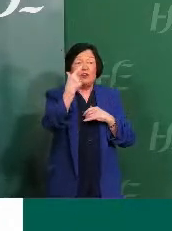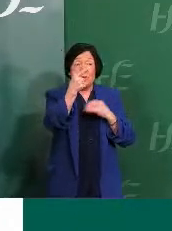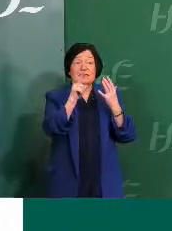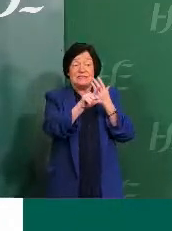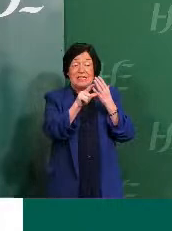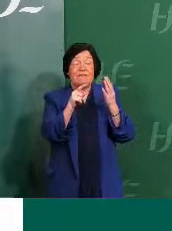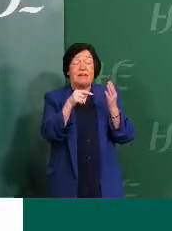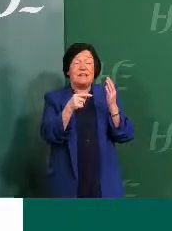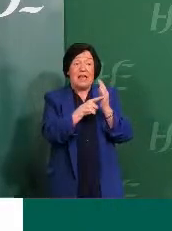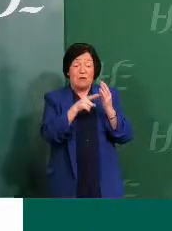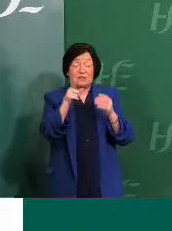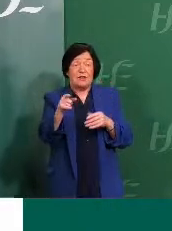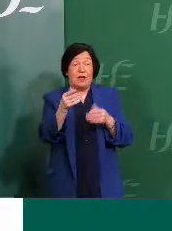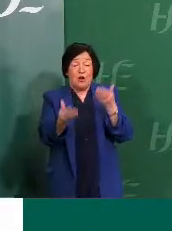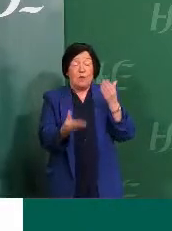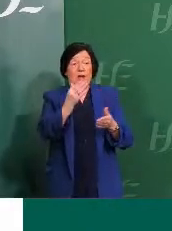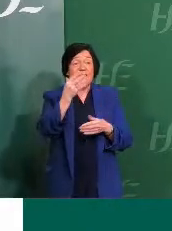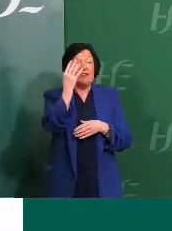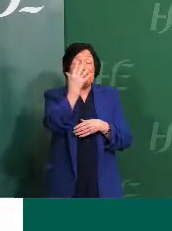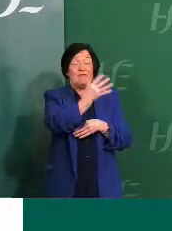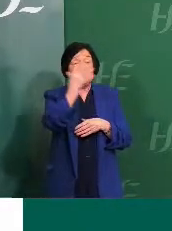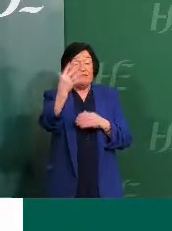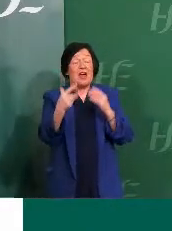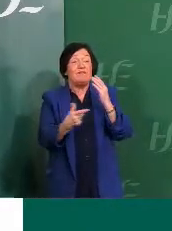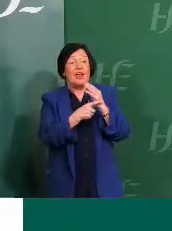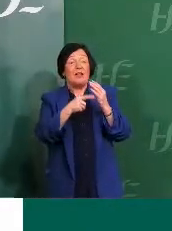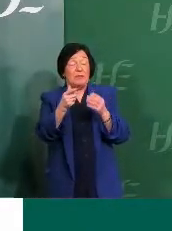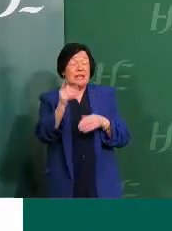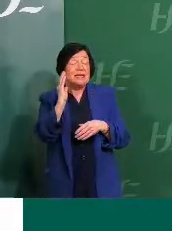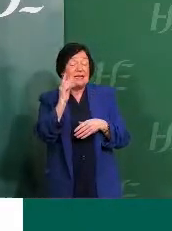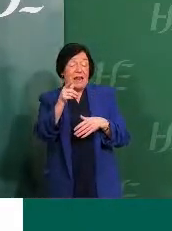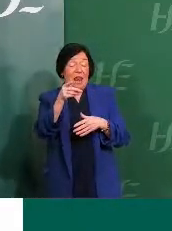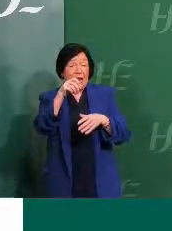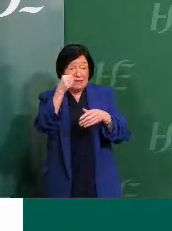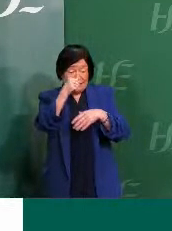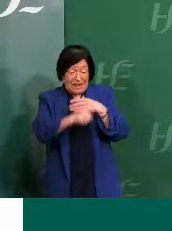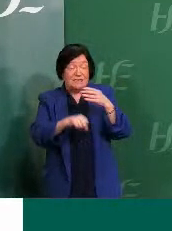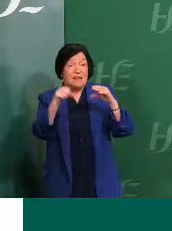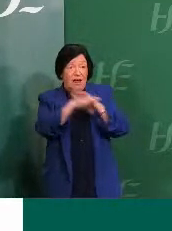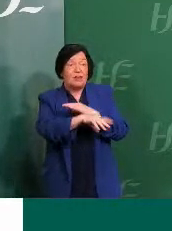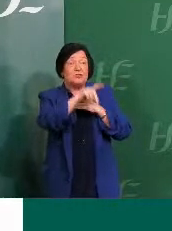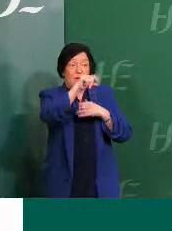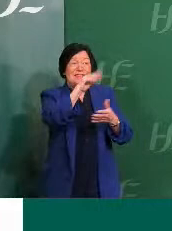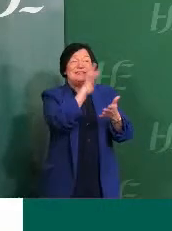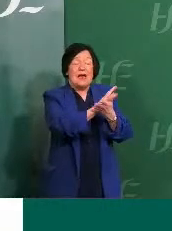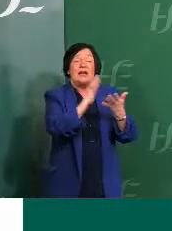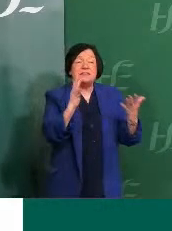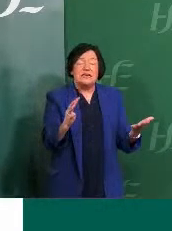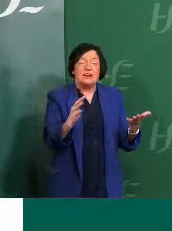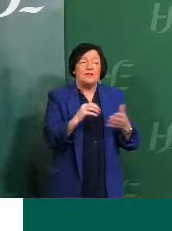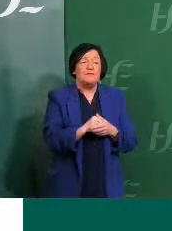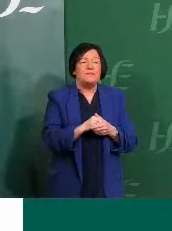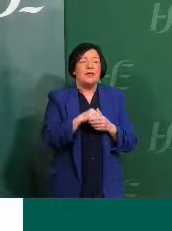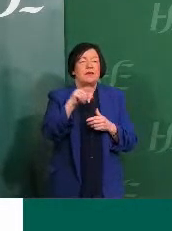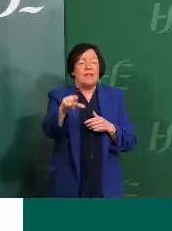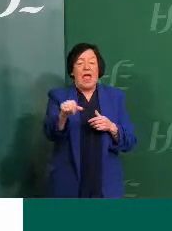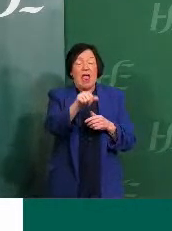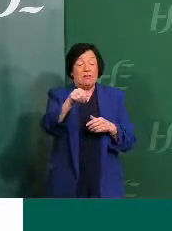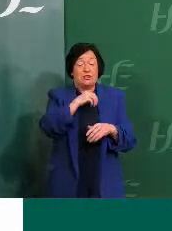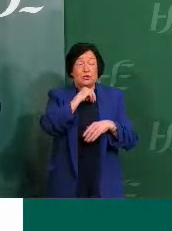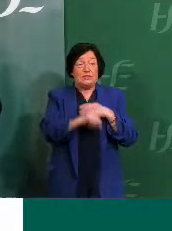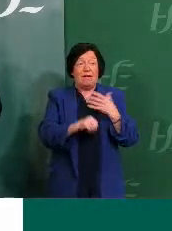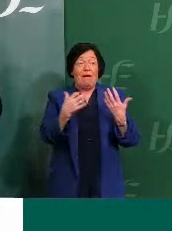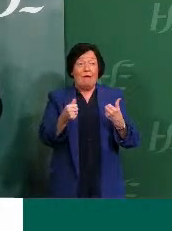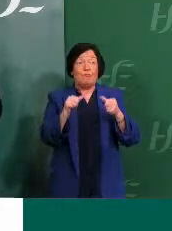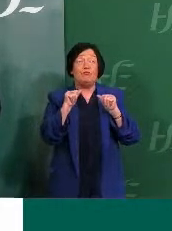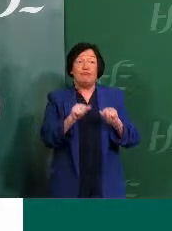bed days lost compared to 55,000 bed days lost in 2019. Just in terms of the sites today experiencing